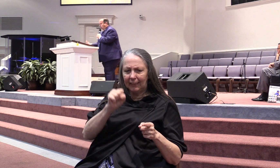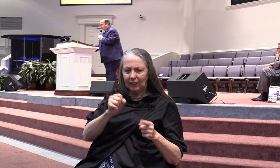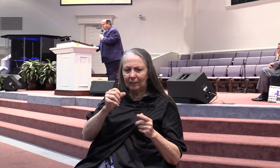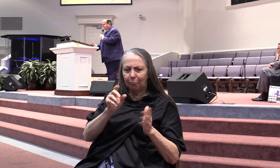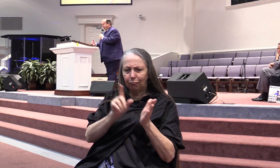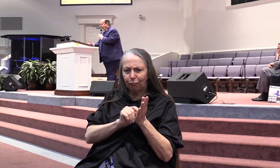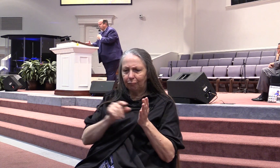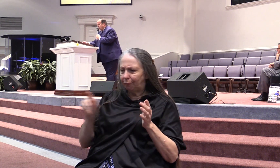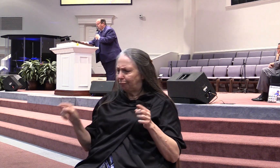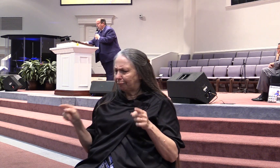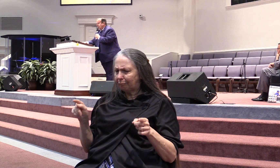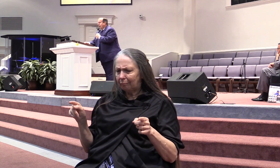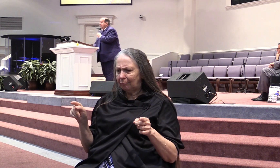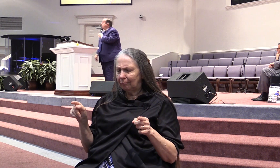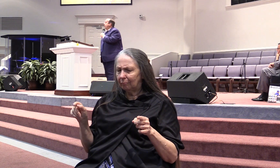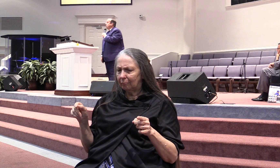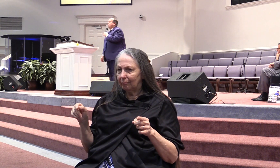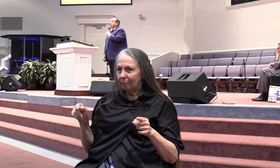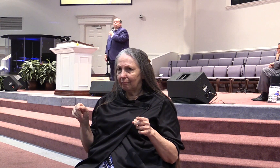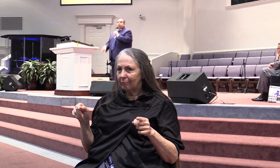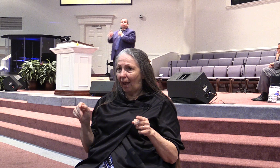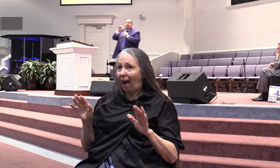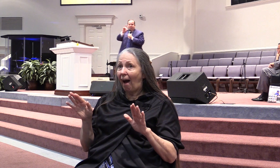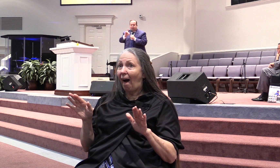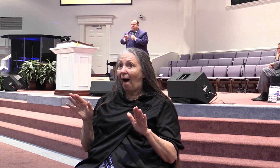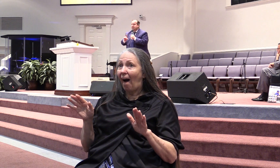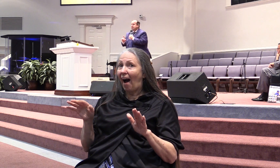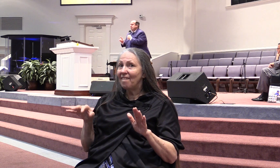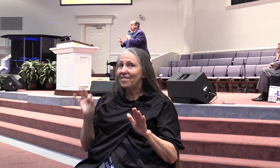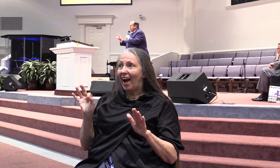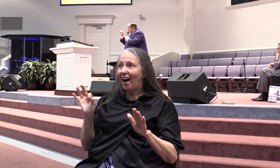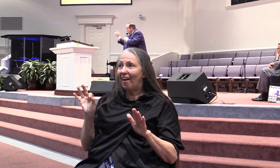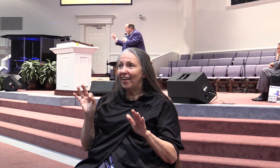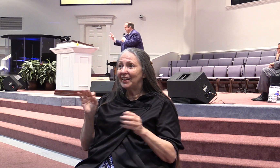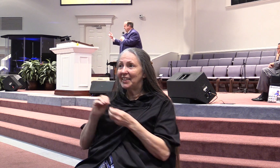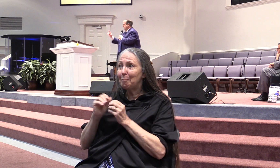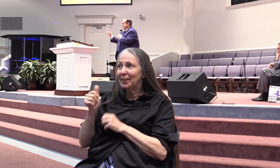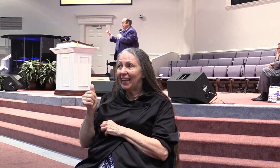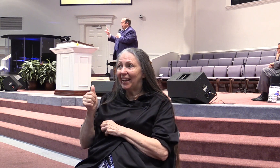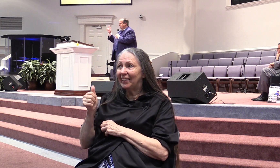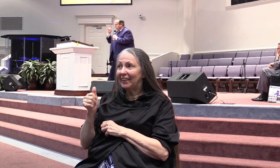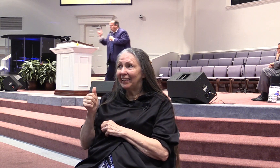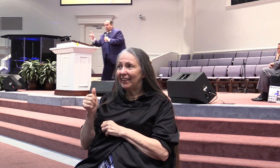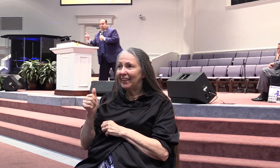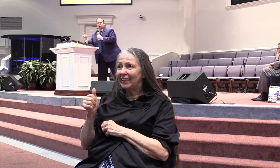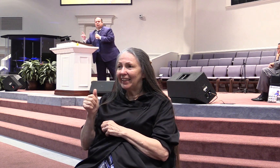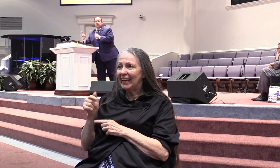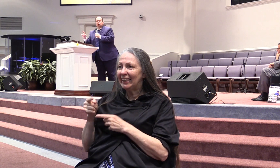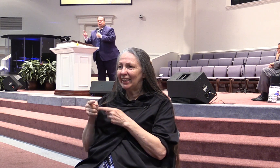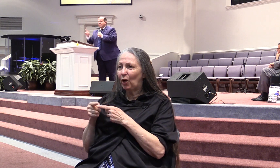less important? Was it less applicable? And then, my dear brothers and sisters, I found it. Number 10 is in the